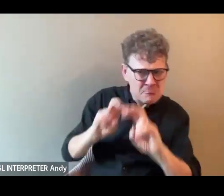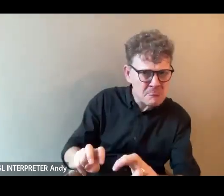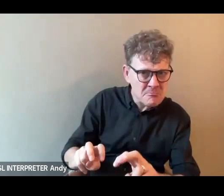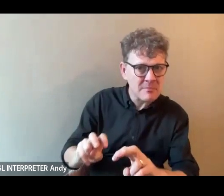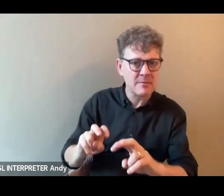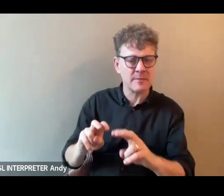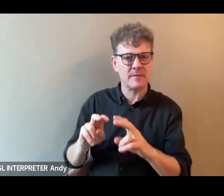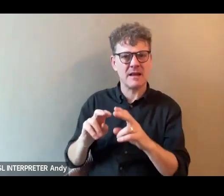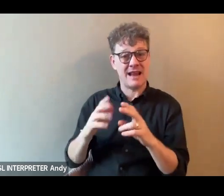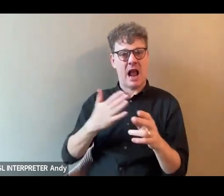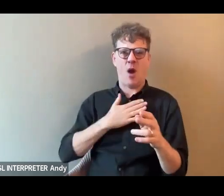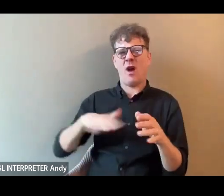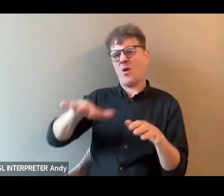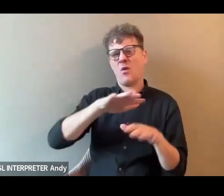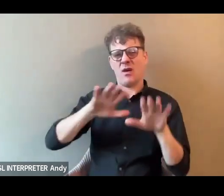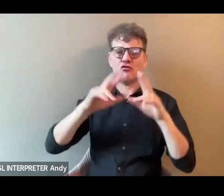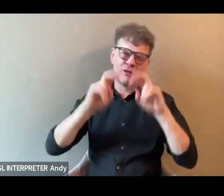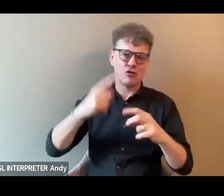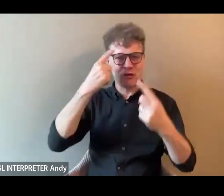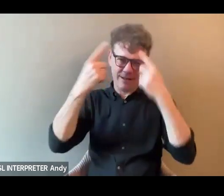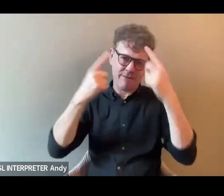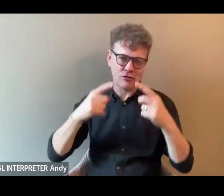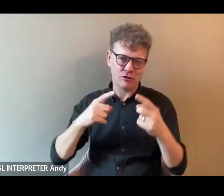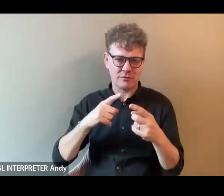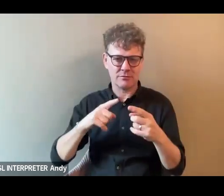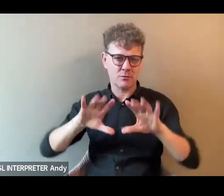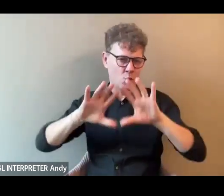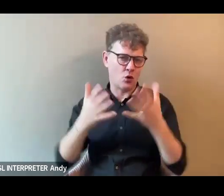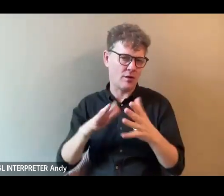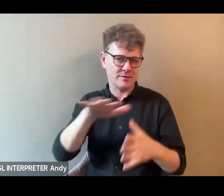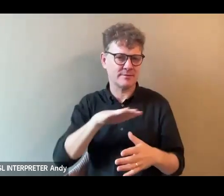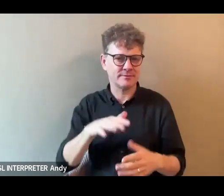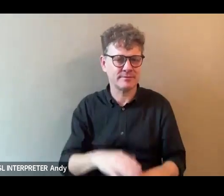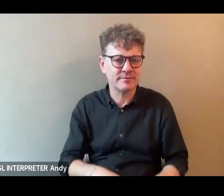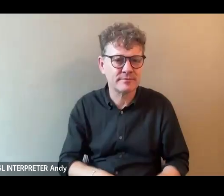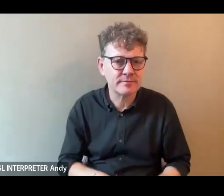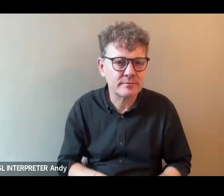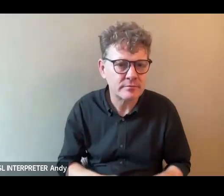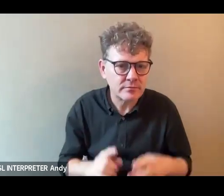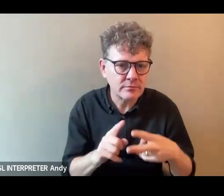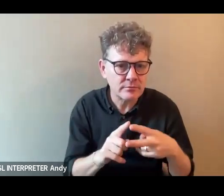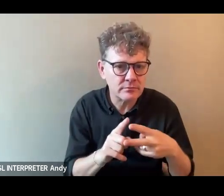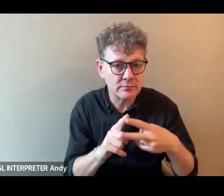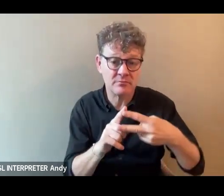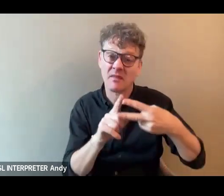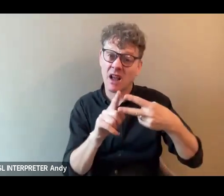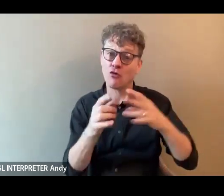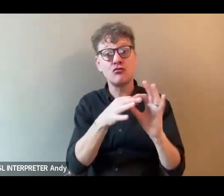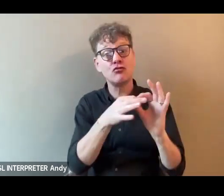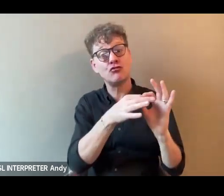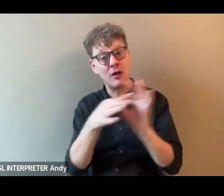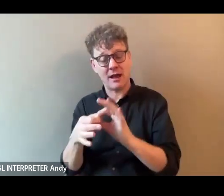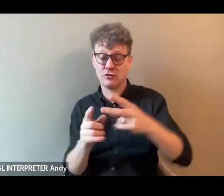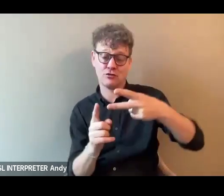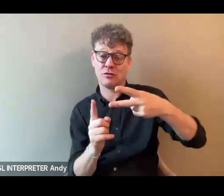innovation ecosystem, and kind of linked in with that to a point, but also separate to a point as well. We've